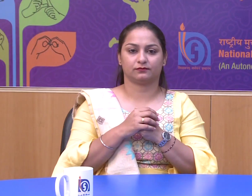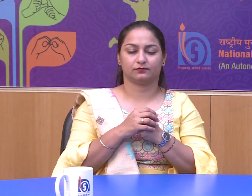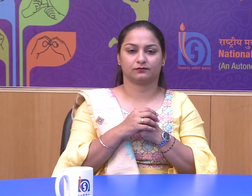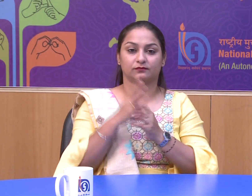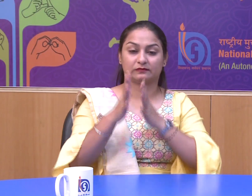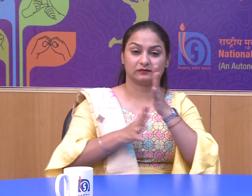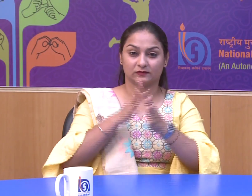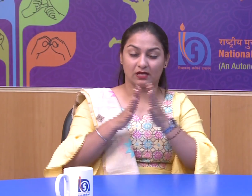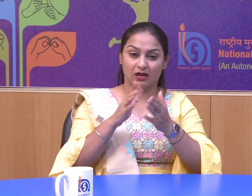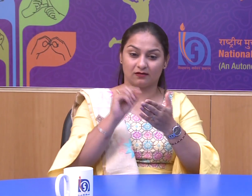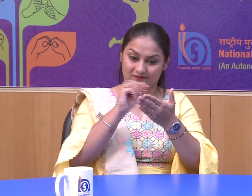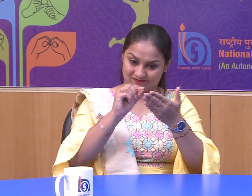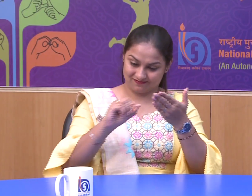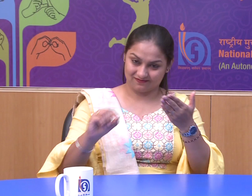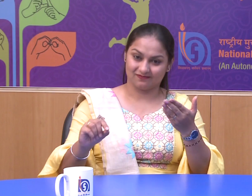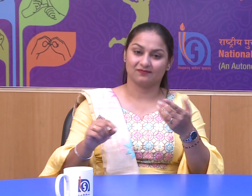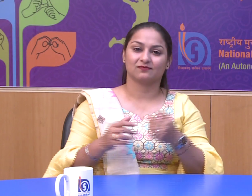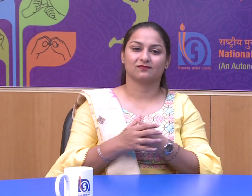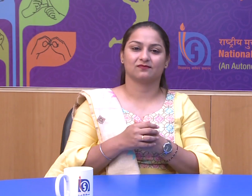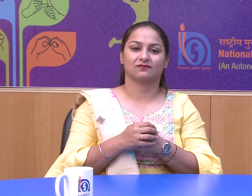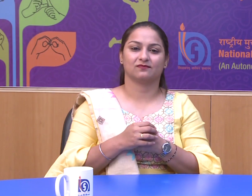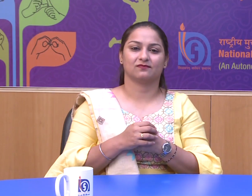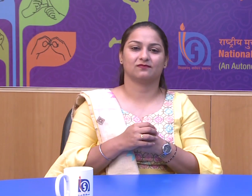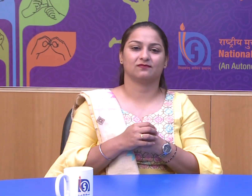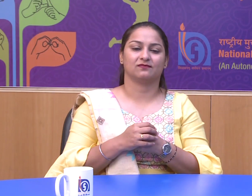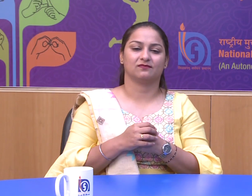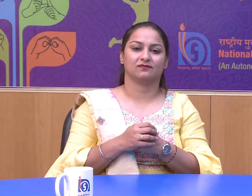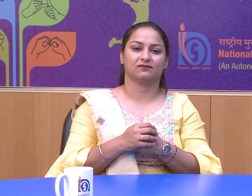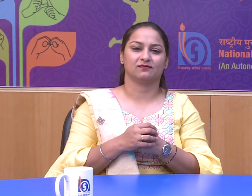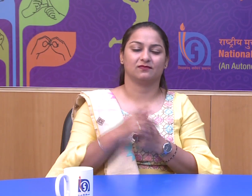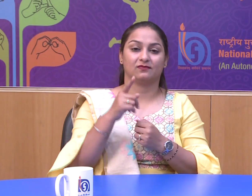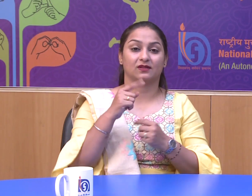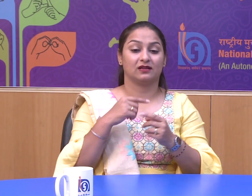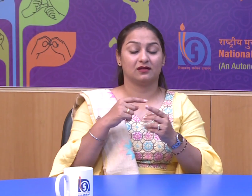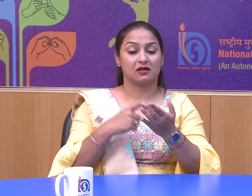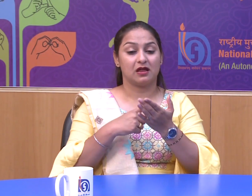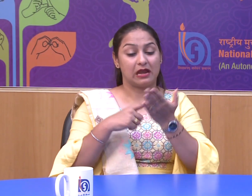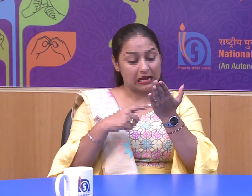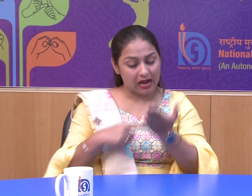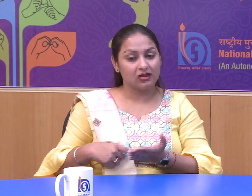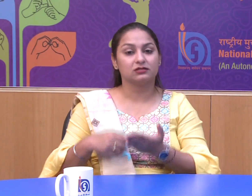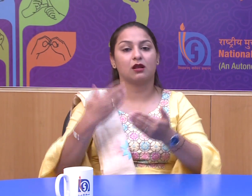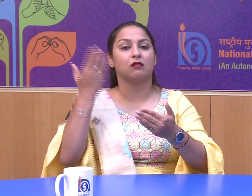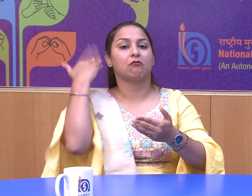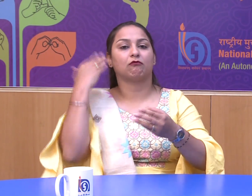Signing on the miniatures as a tradition also started.